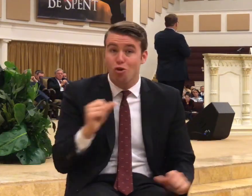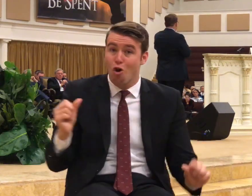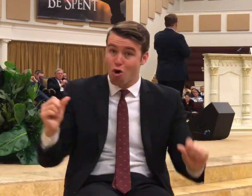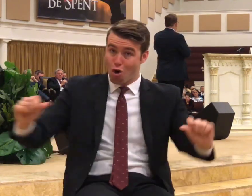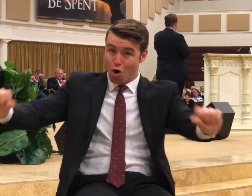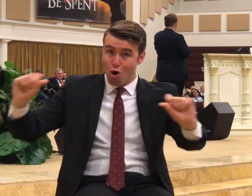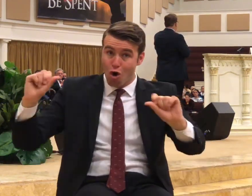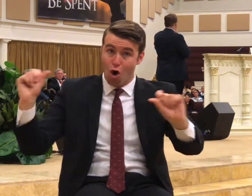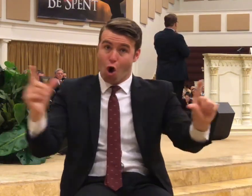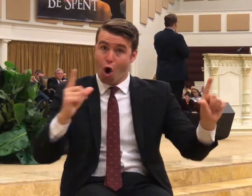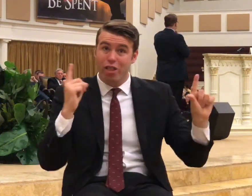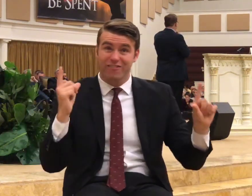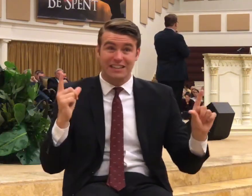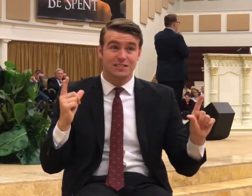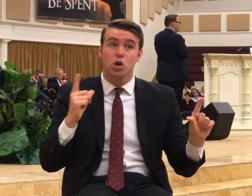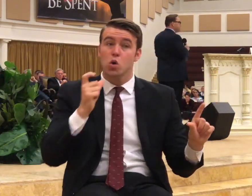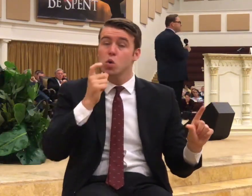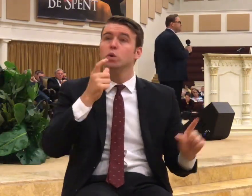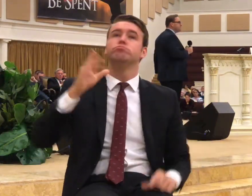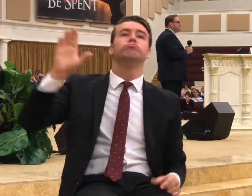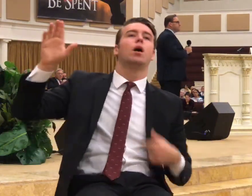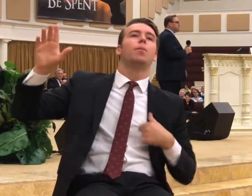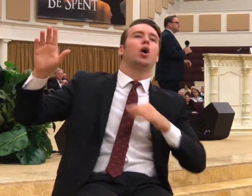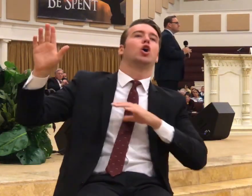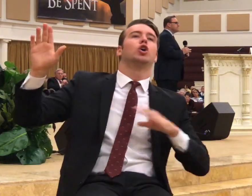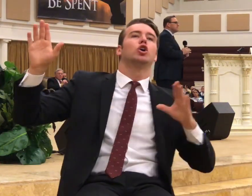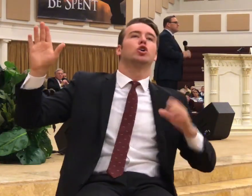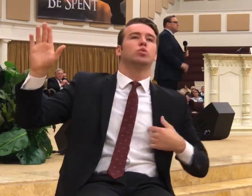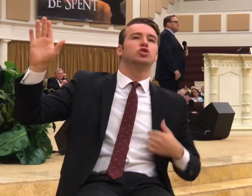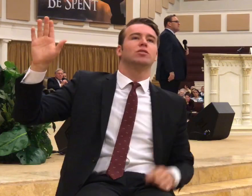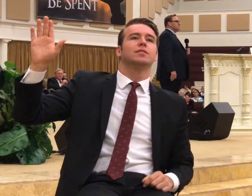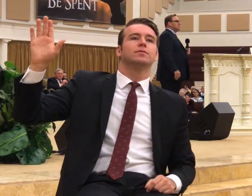us that claim to be a Christian